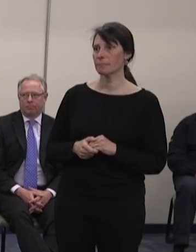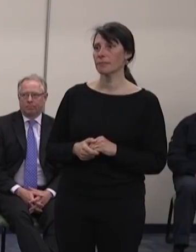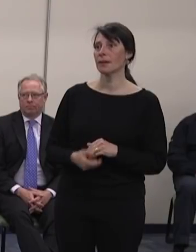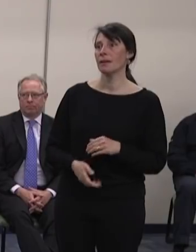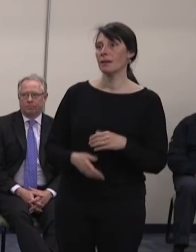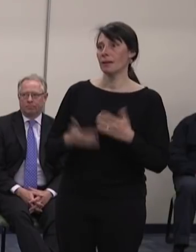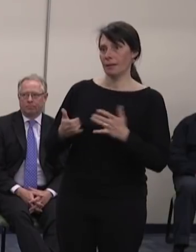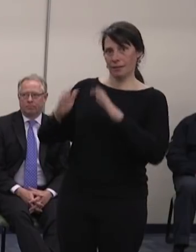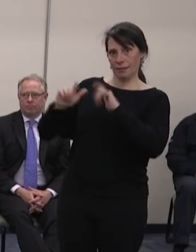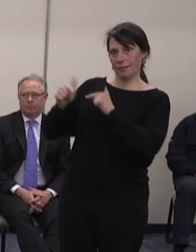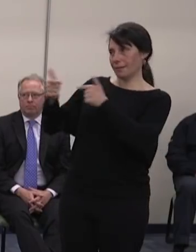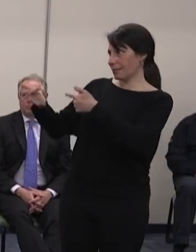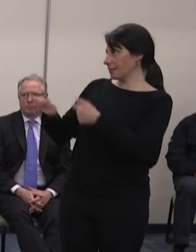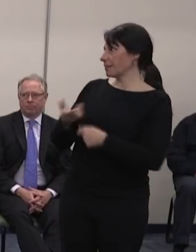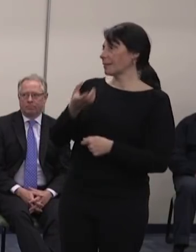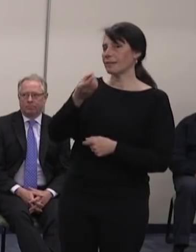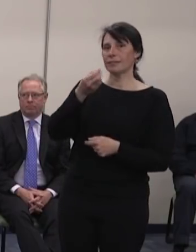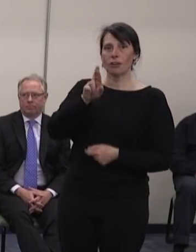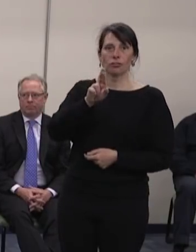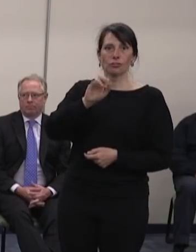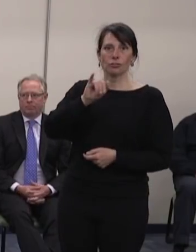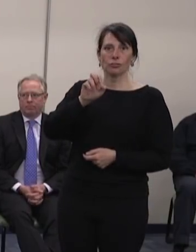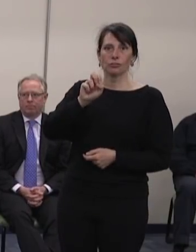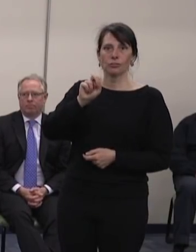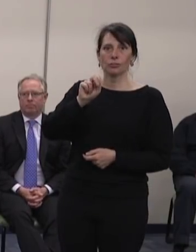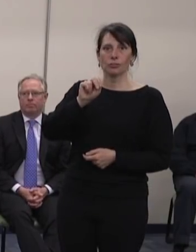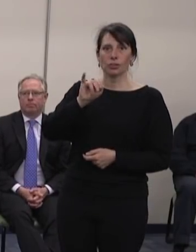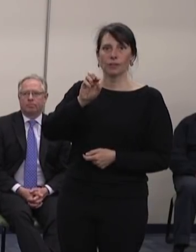Dr. Jennifer Mullendore is up first.